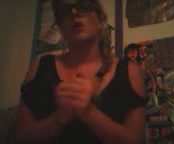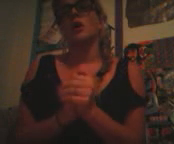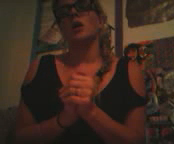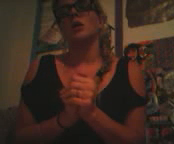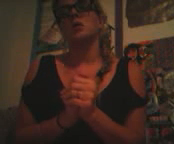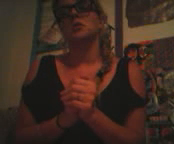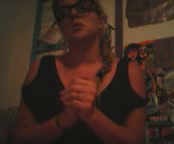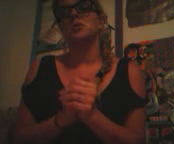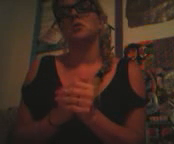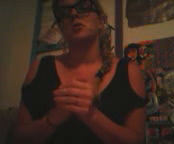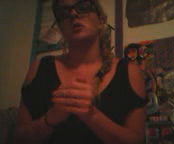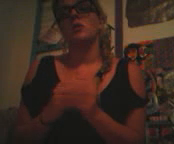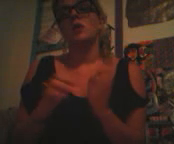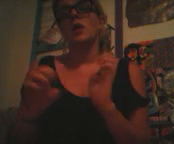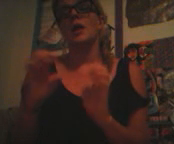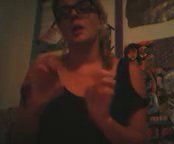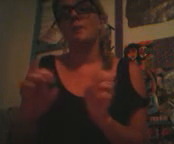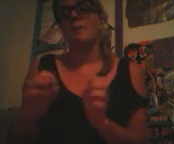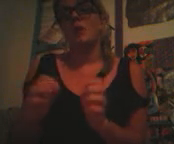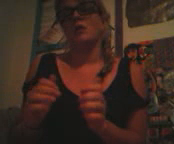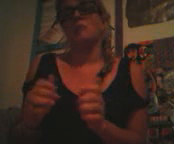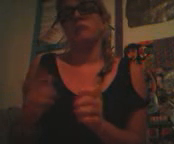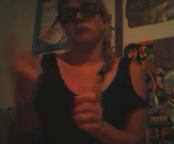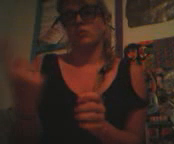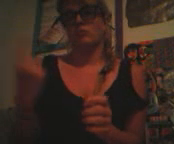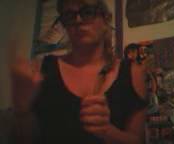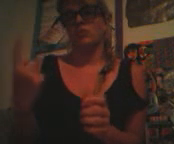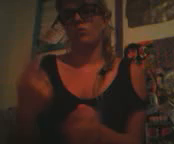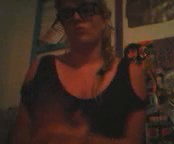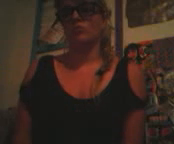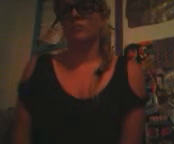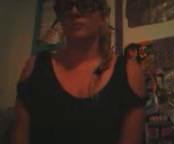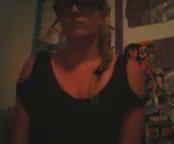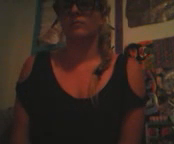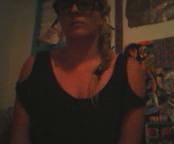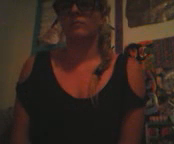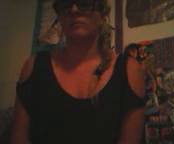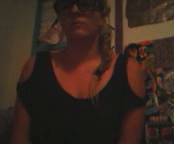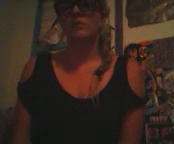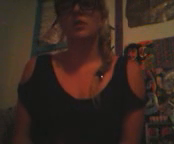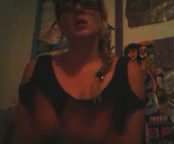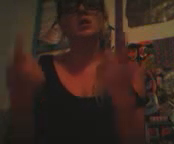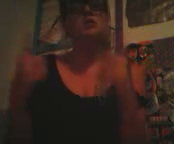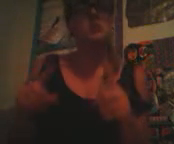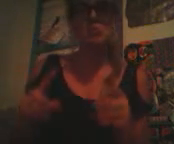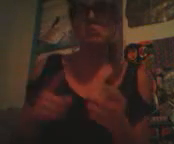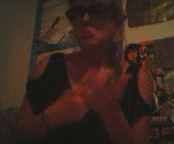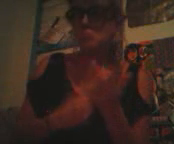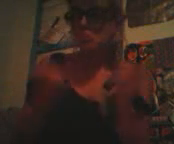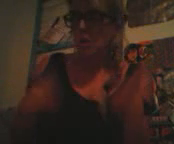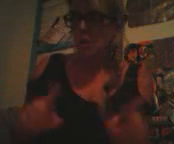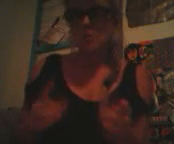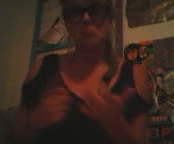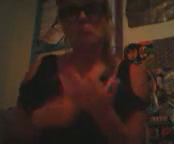of these will be replaced. Okay, the single one bumps the other out. It doesn't always happen. Sometimes it happens, sometimes it doesn't happen. That's a different lesson called